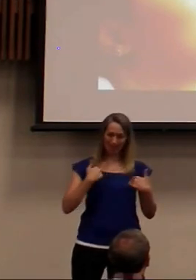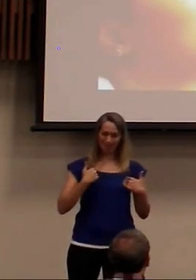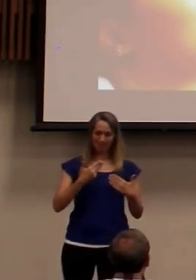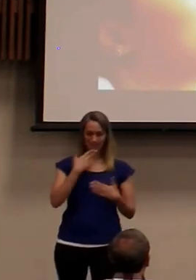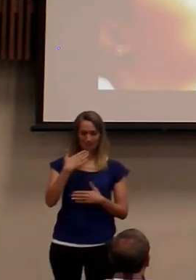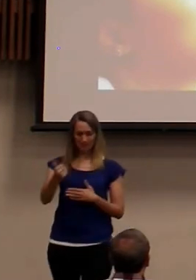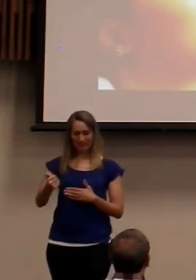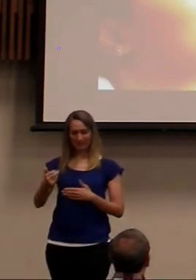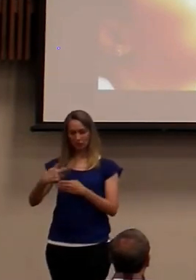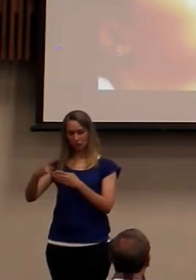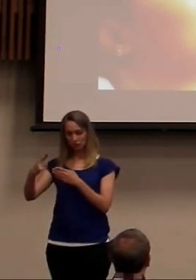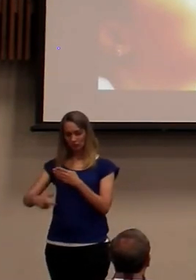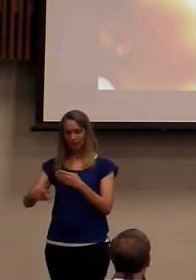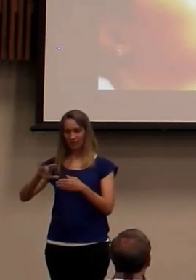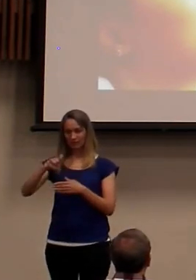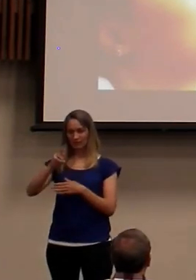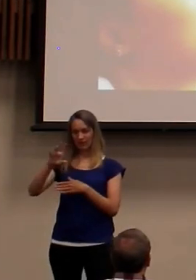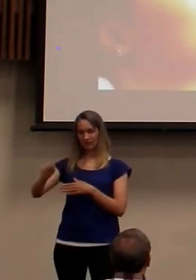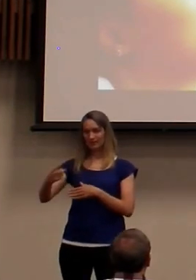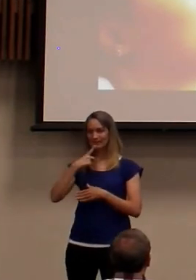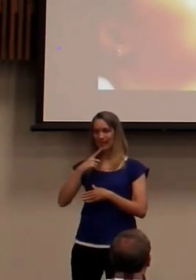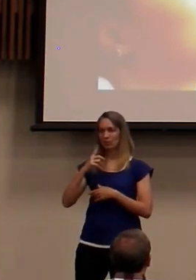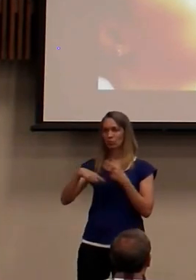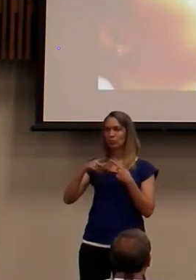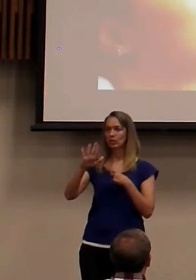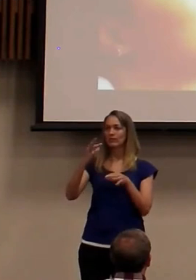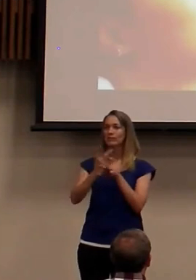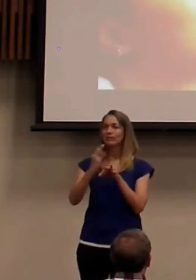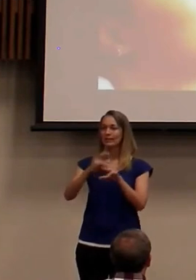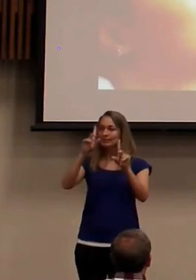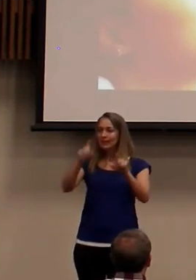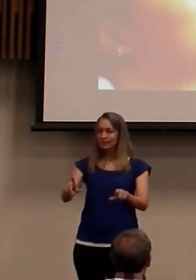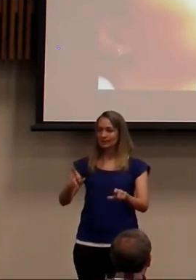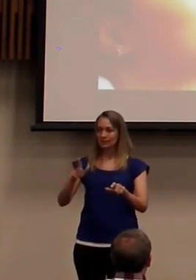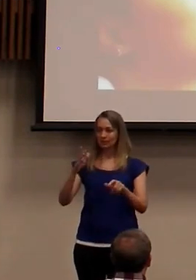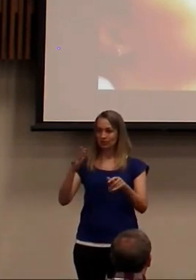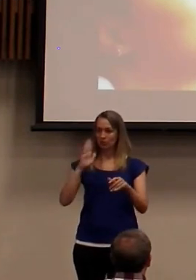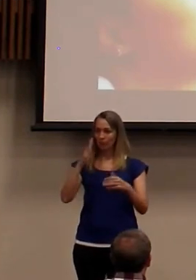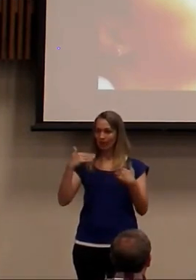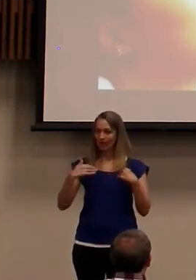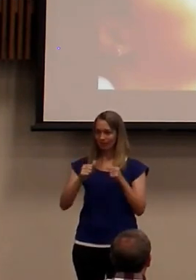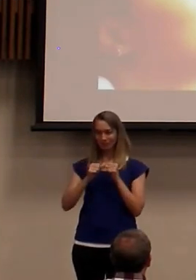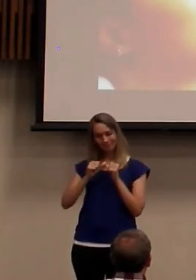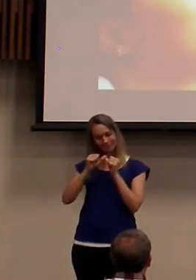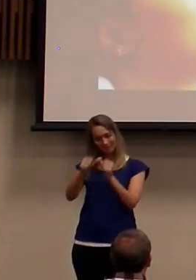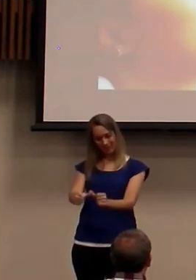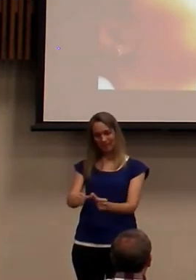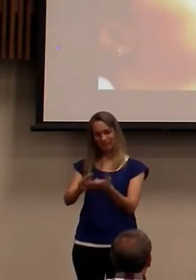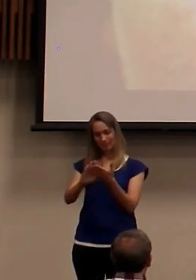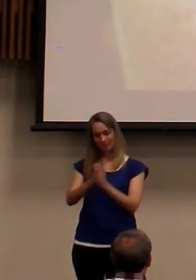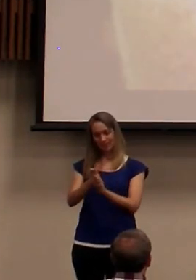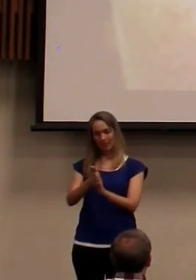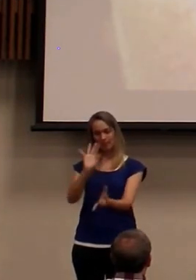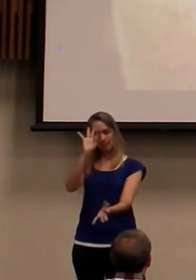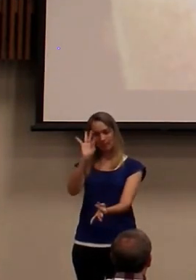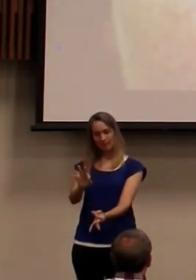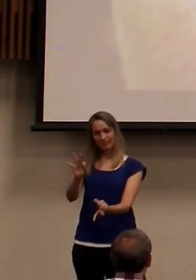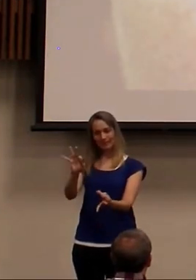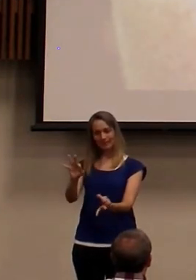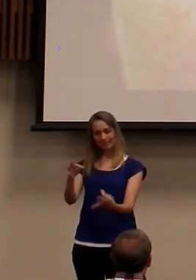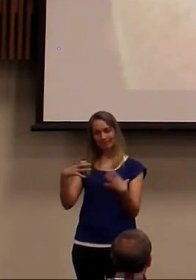testing of your faith produces steadfastness. Let steadfastness have its full effect, that you may be perfect and complete, lacking in